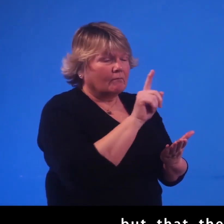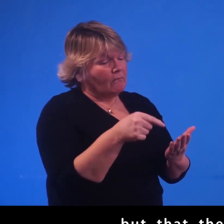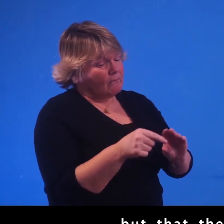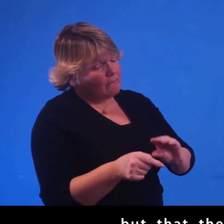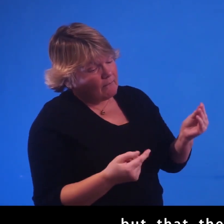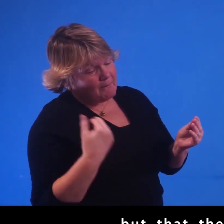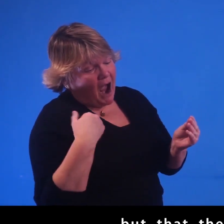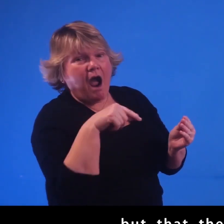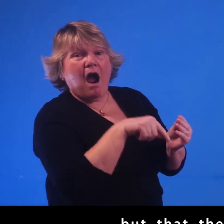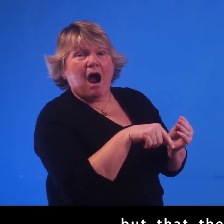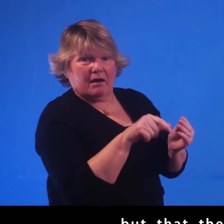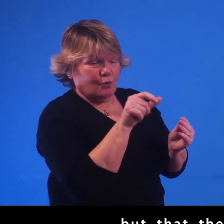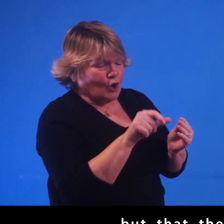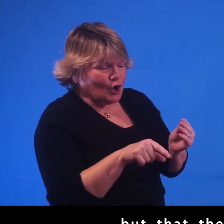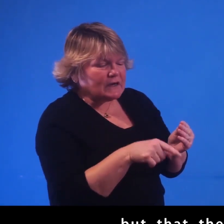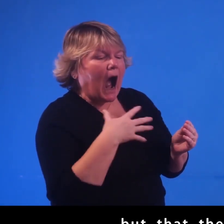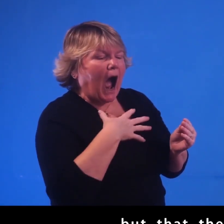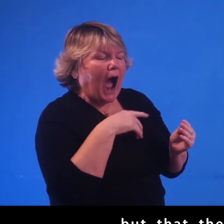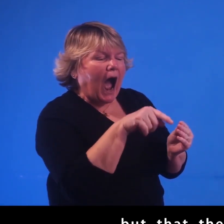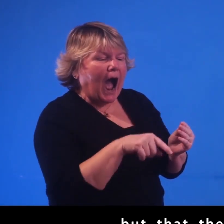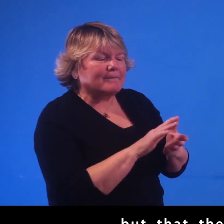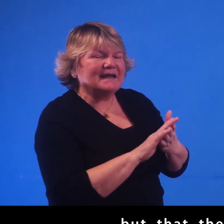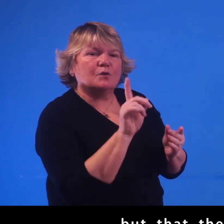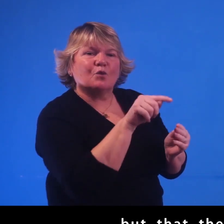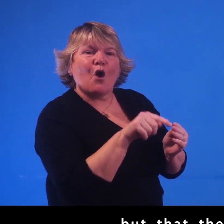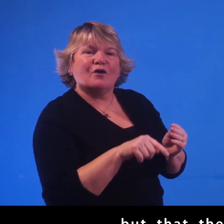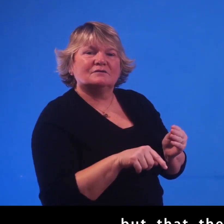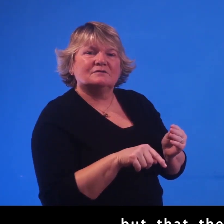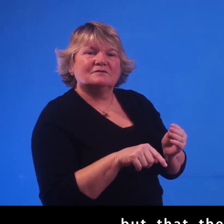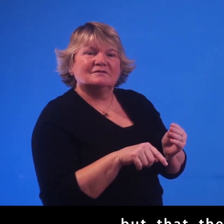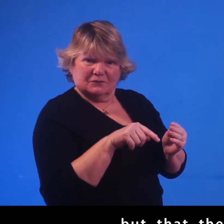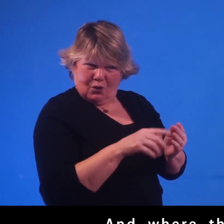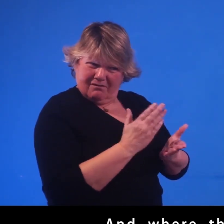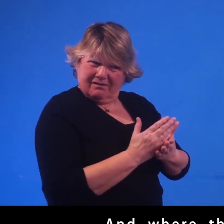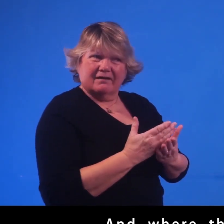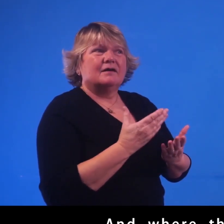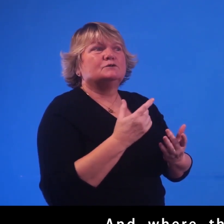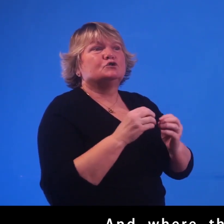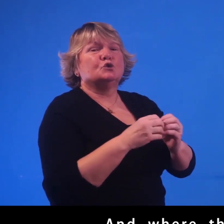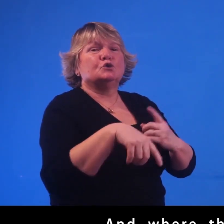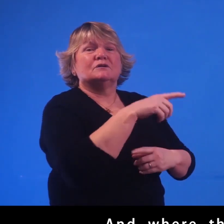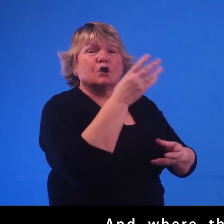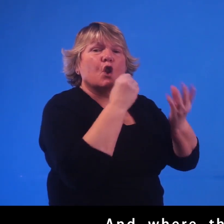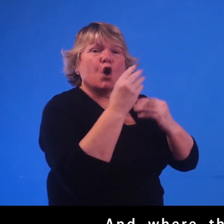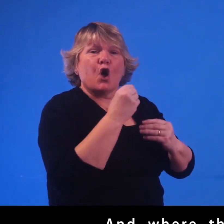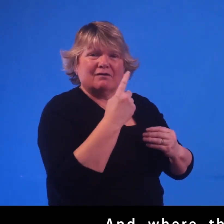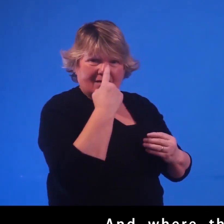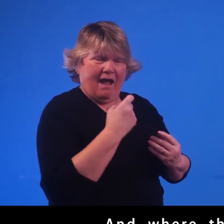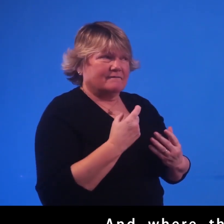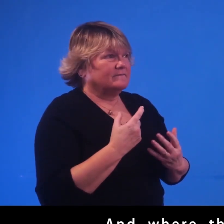but that the student can look up these words at the back of the book, and where the student might find more